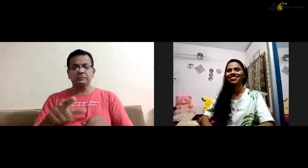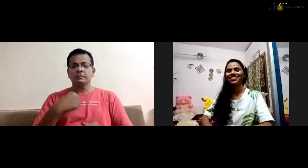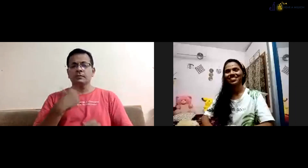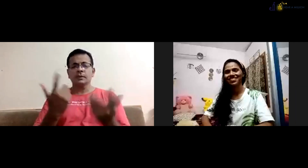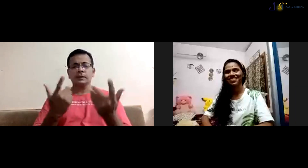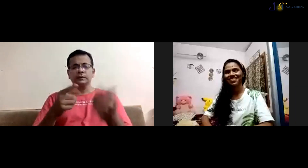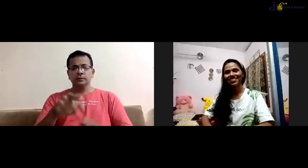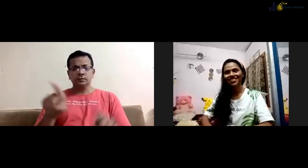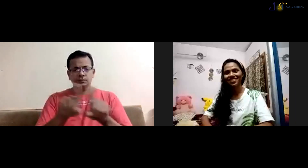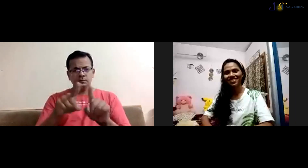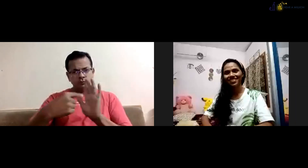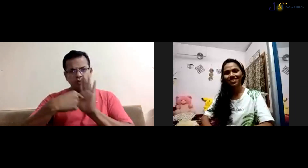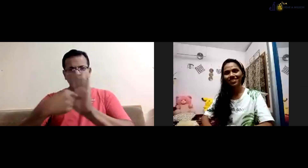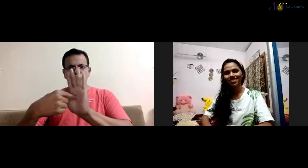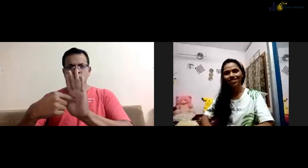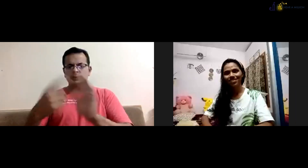Okay. Wow.